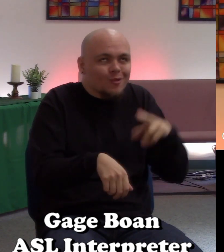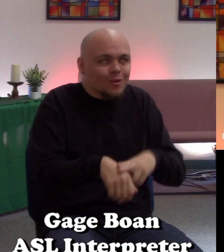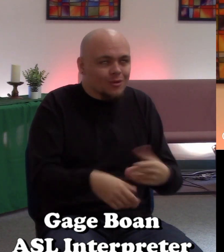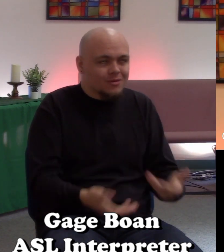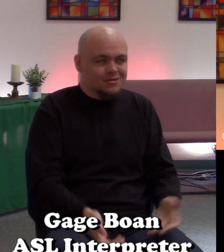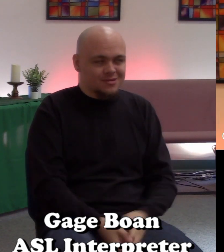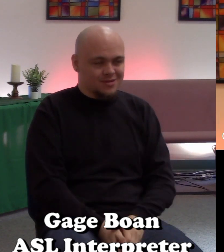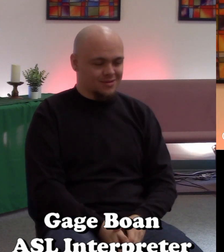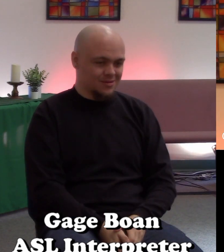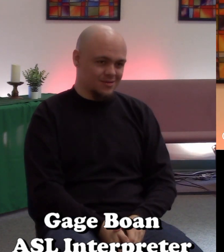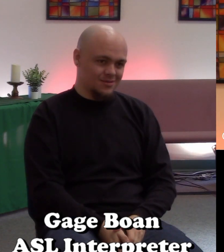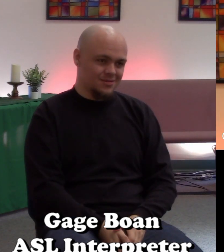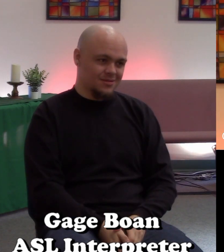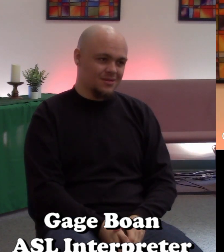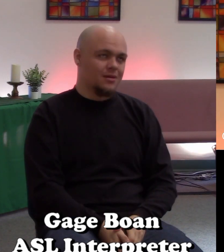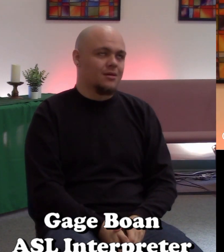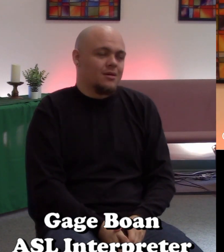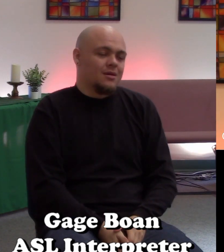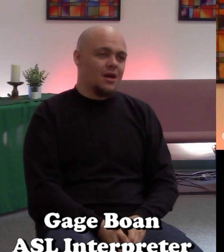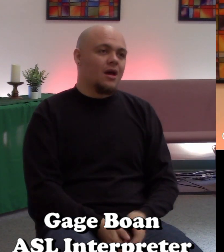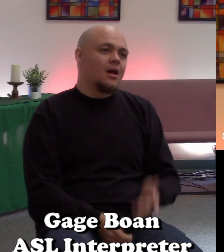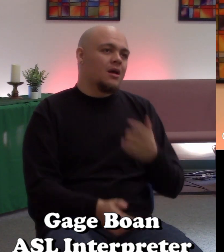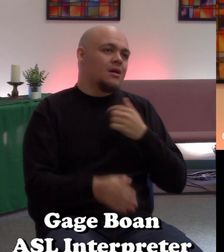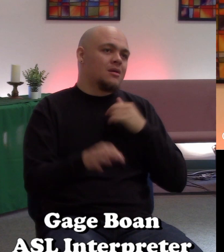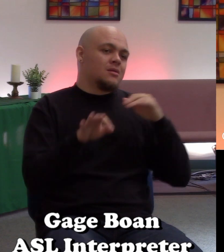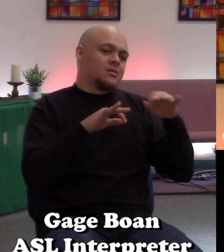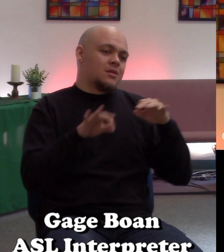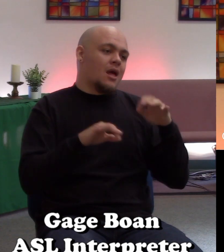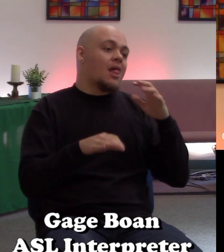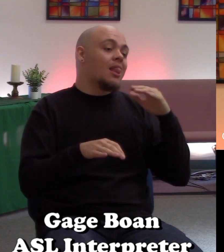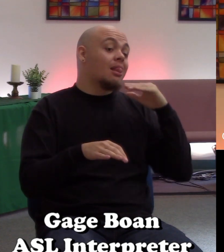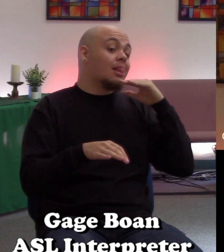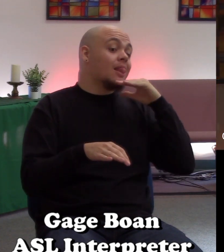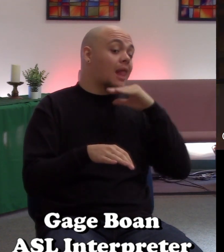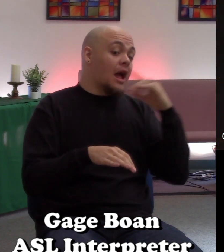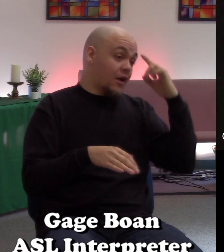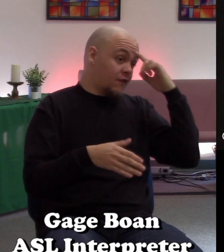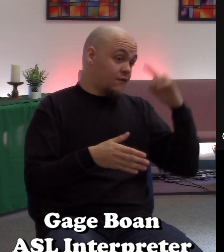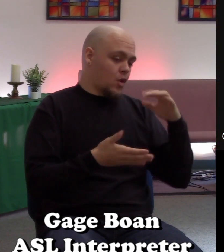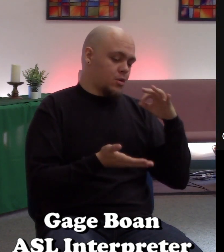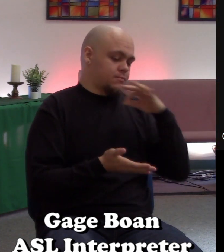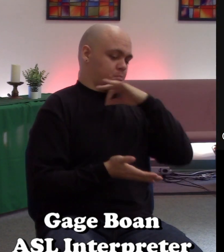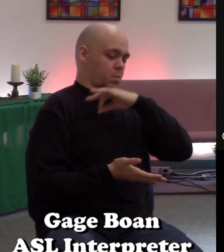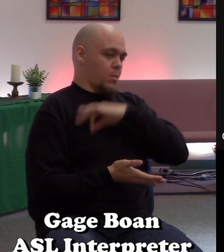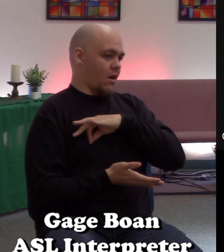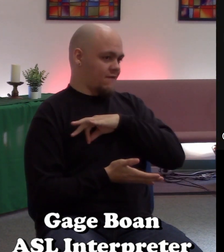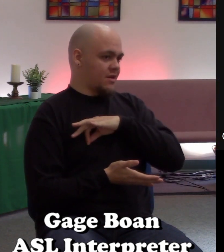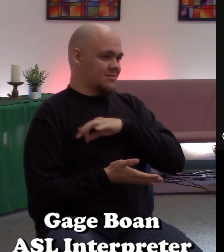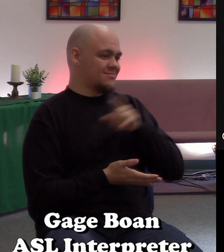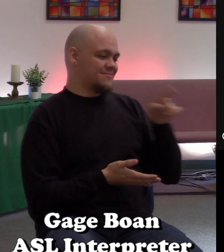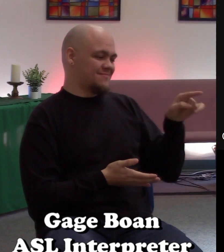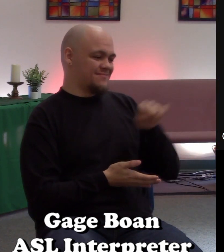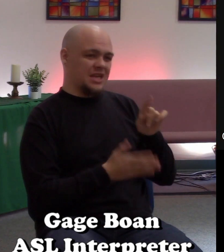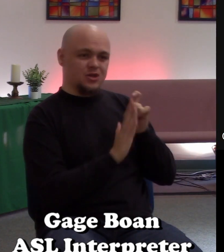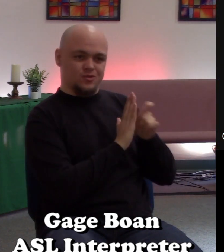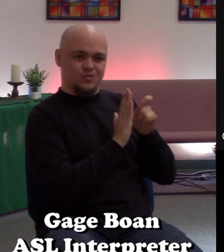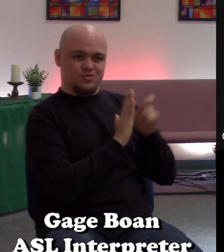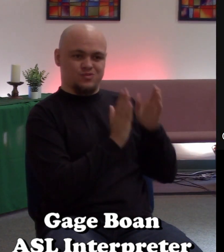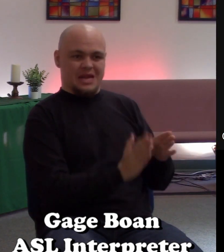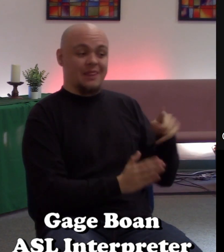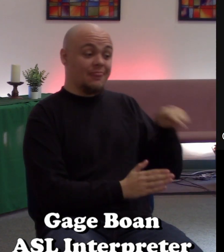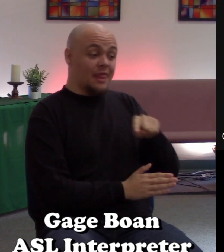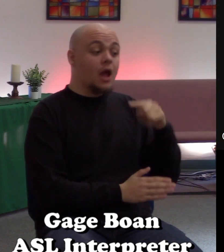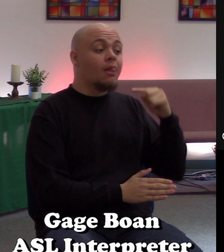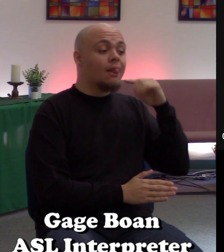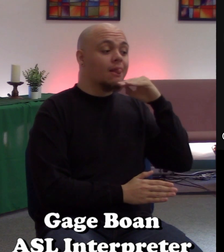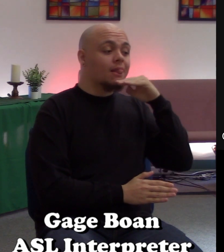something's bound to happen, right? Anyway. Let me talk about lying for profit. And I believe that's what these people